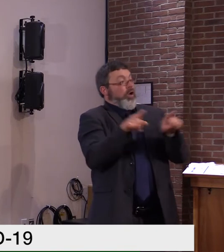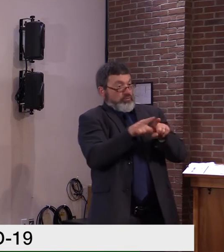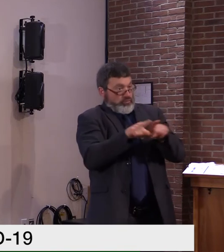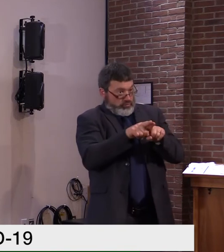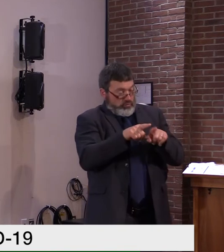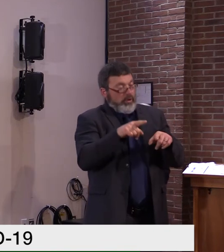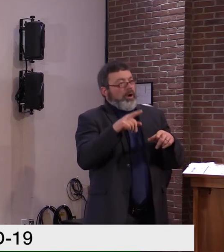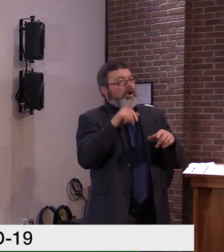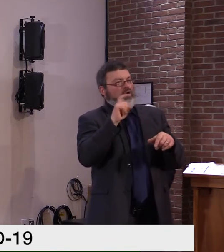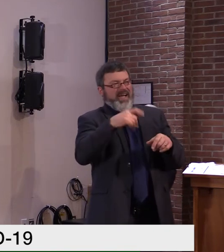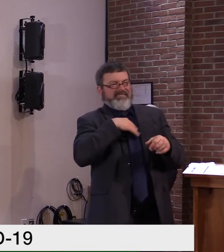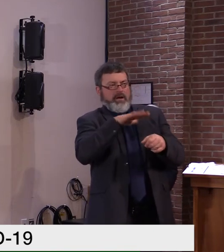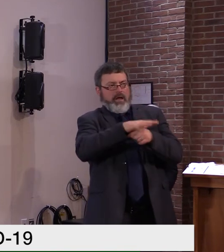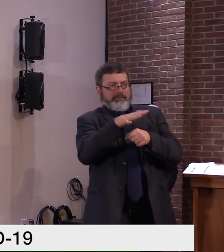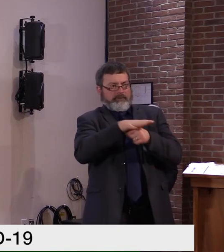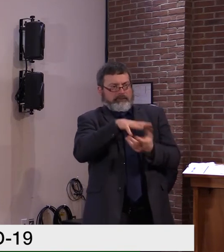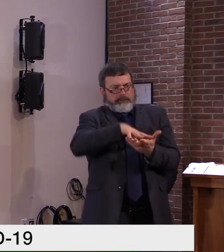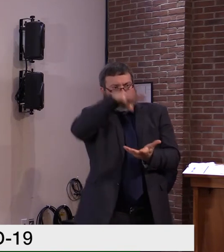he